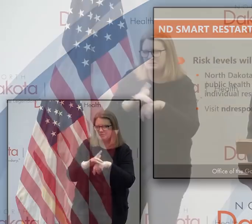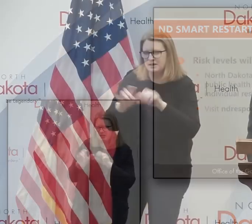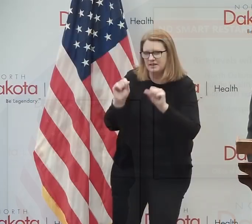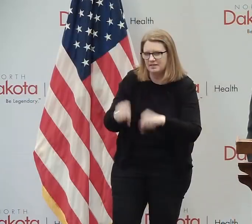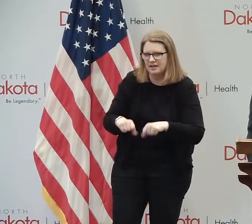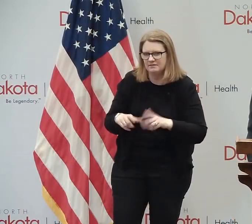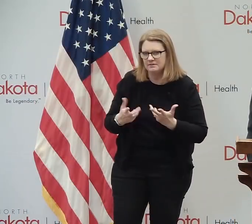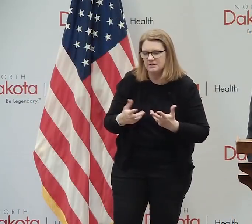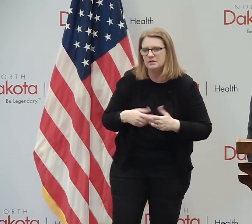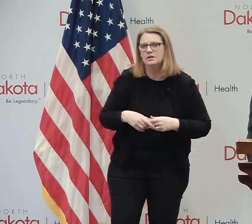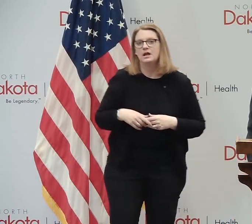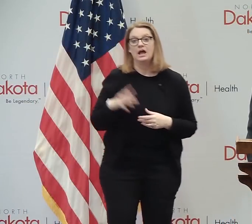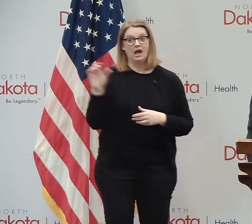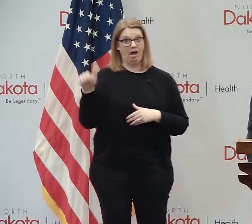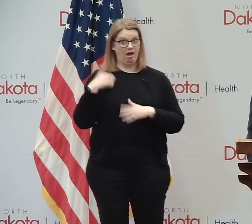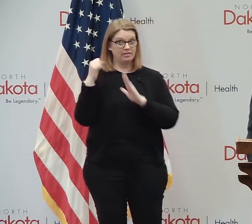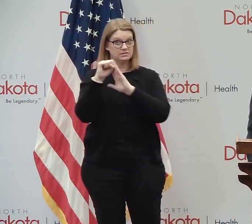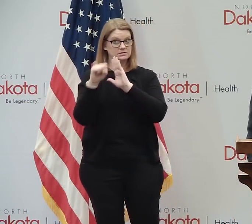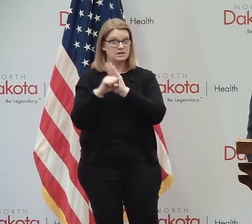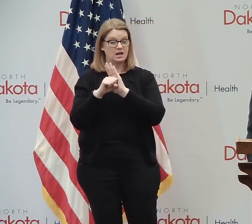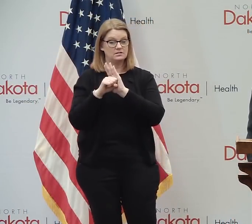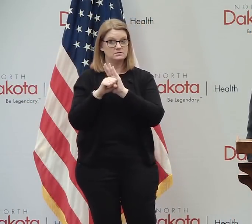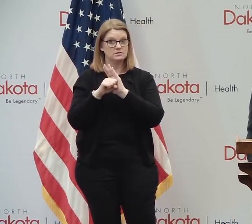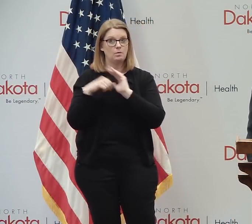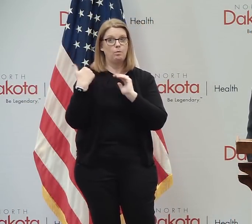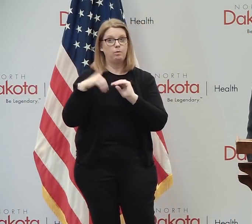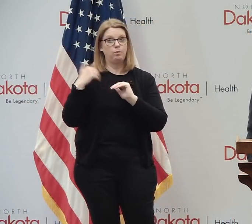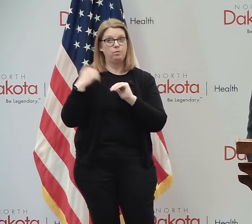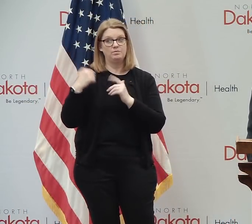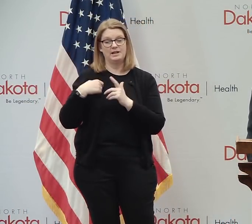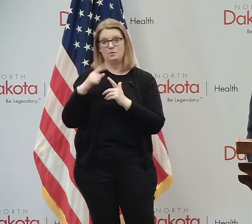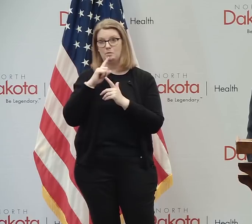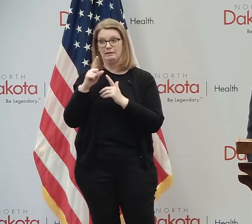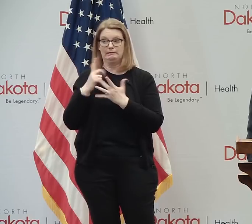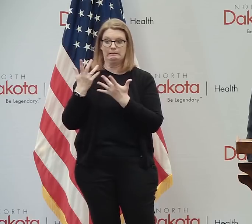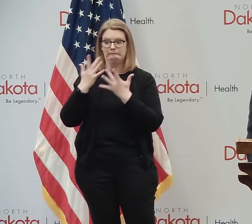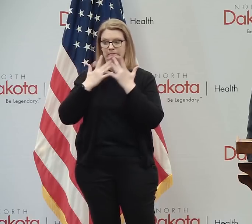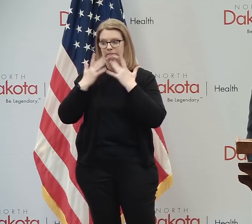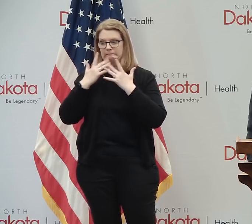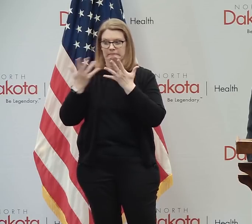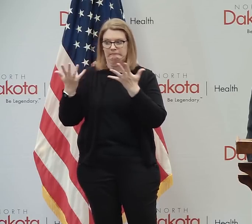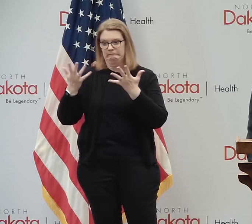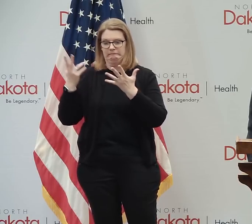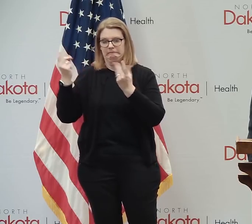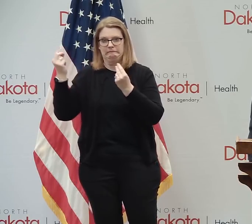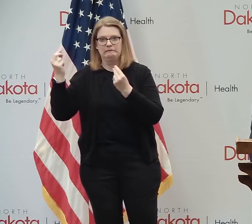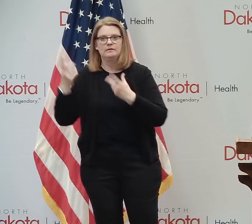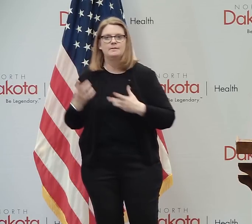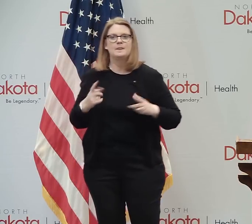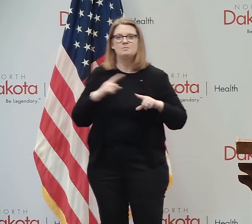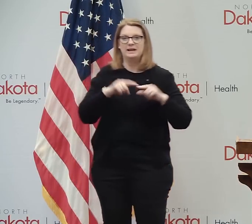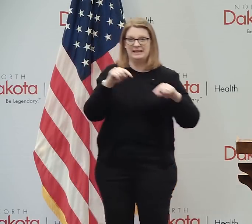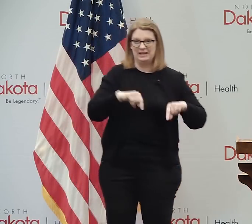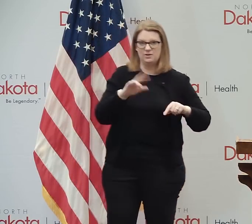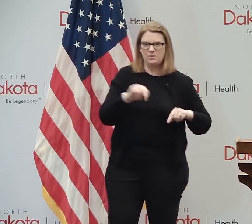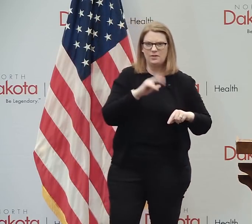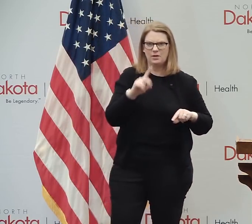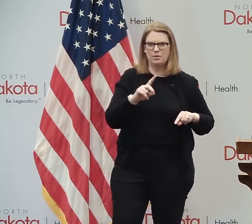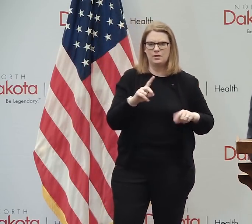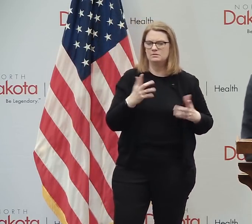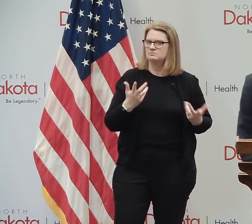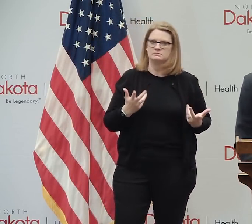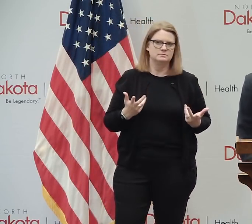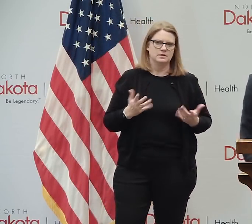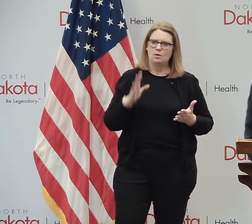the nation were in that critical category. The good news for North Dakota is when we look at the criteria, we were never in that spot.